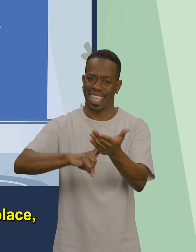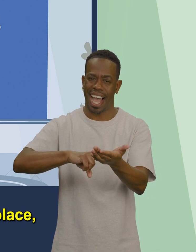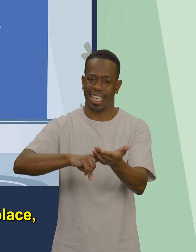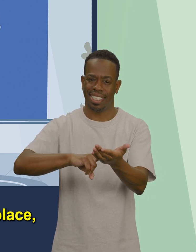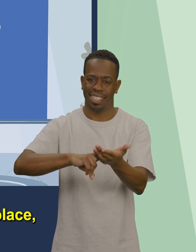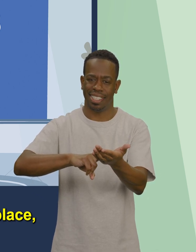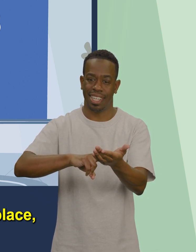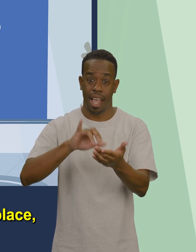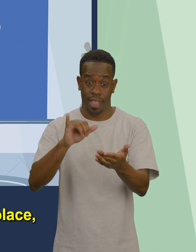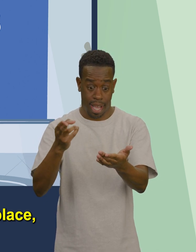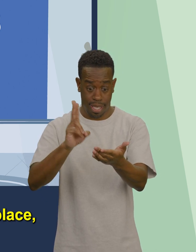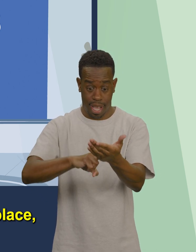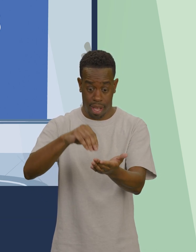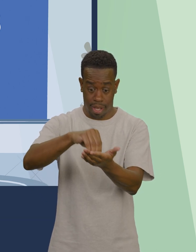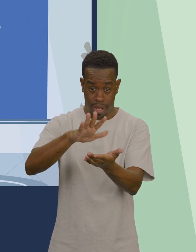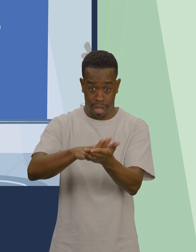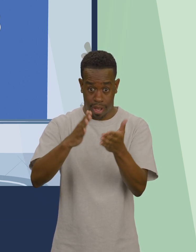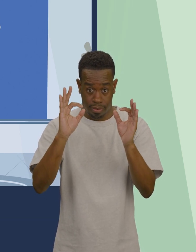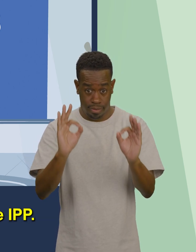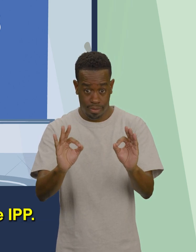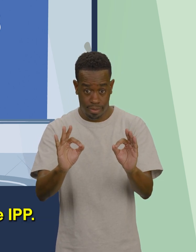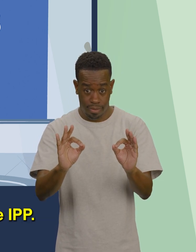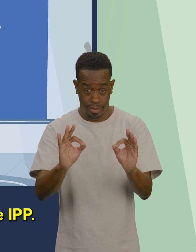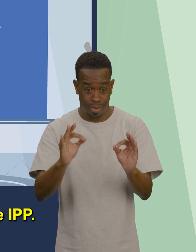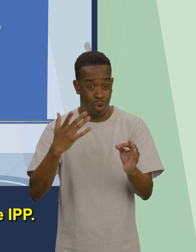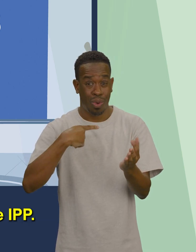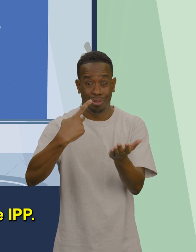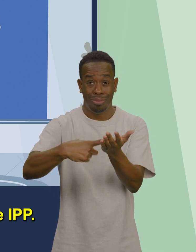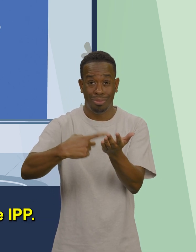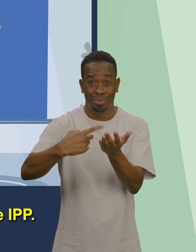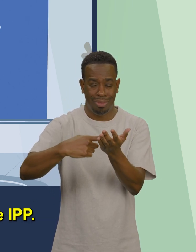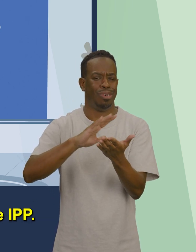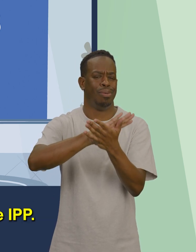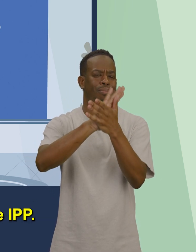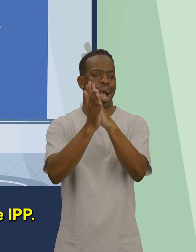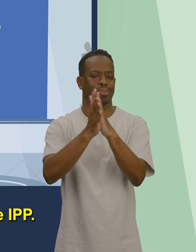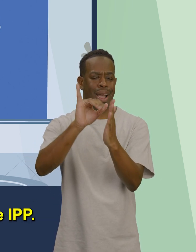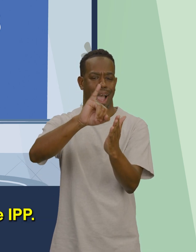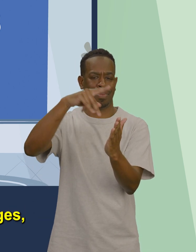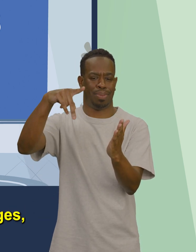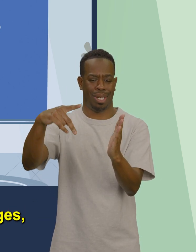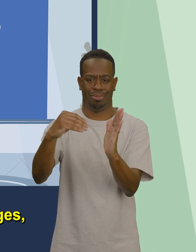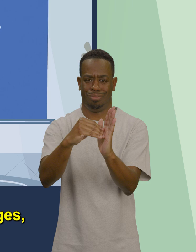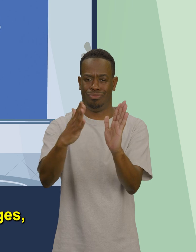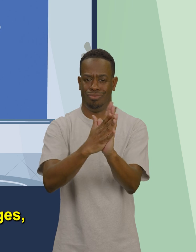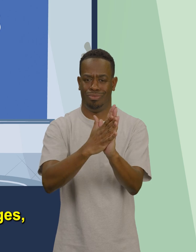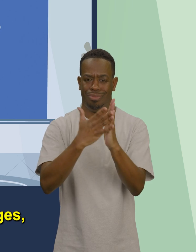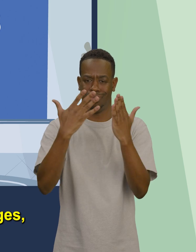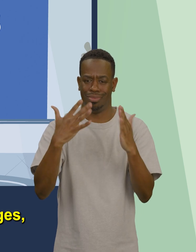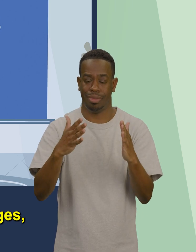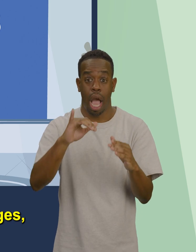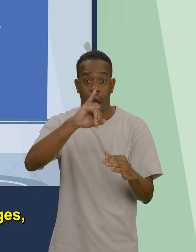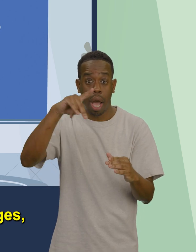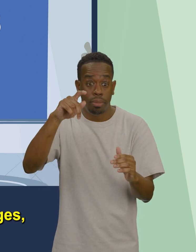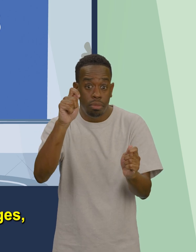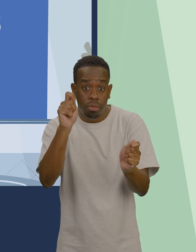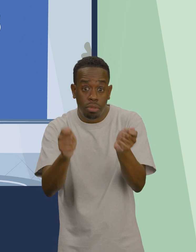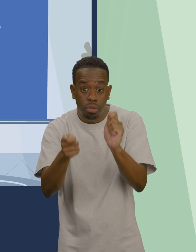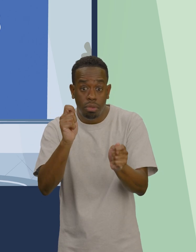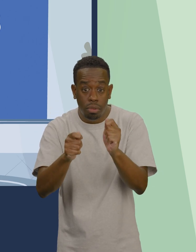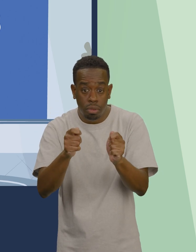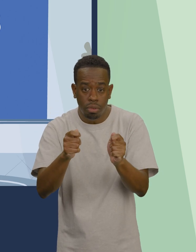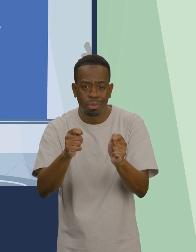those signatures are in place, everything we've discussed becomes part of the IPP. And every time the IPP